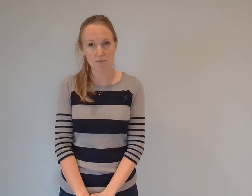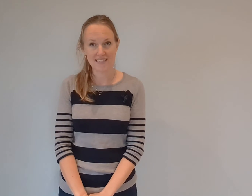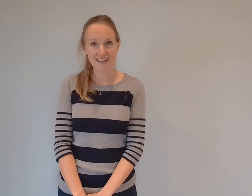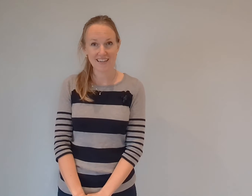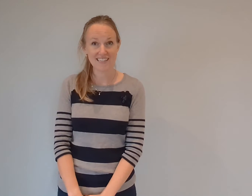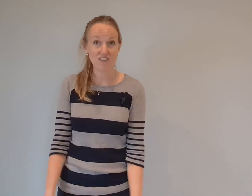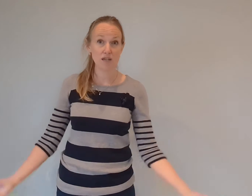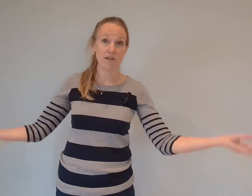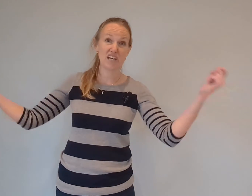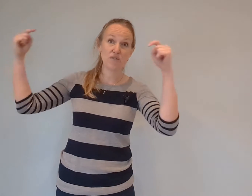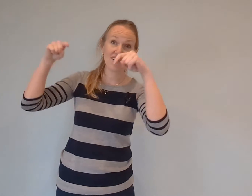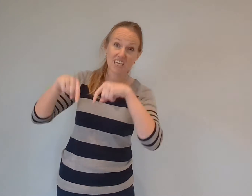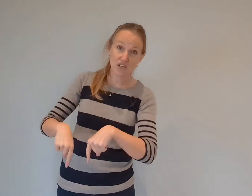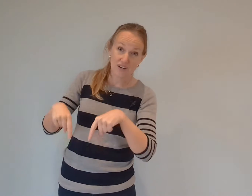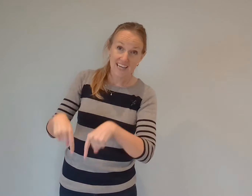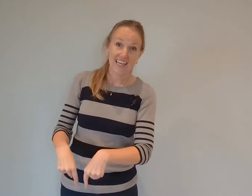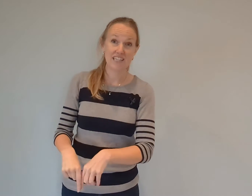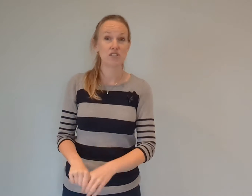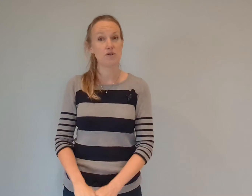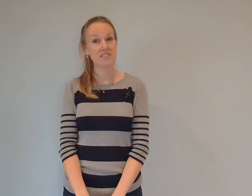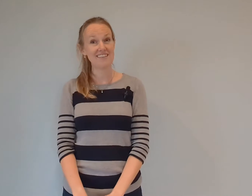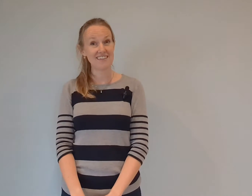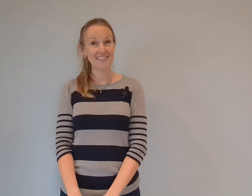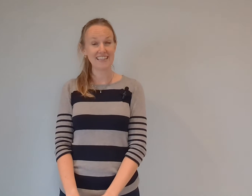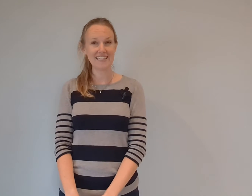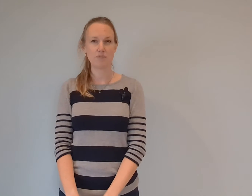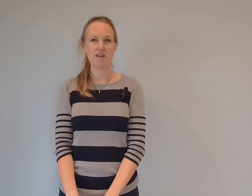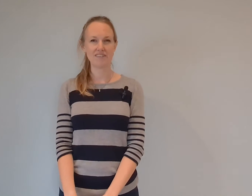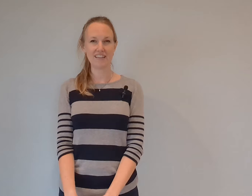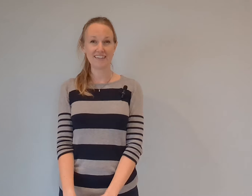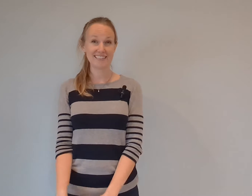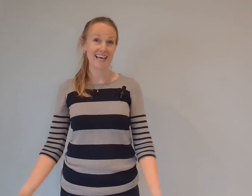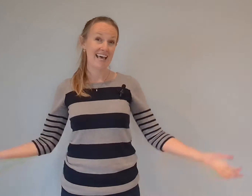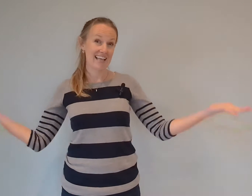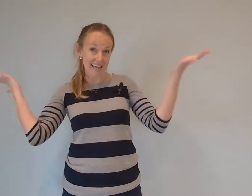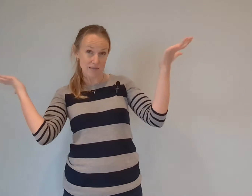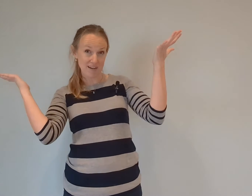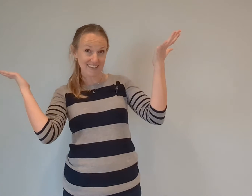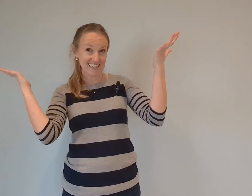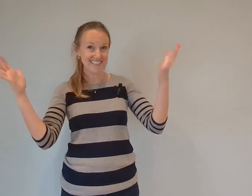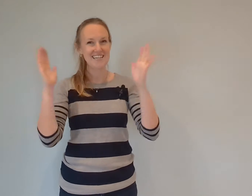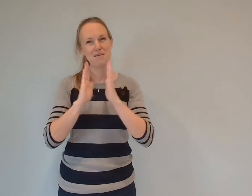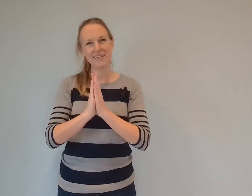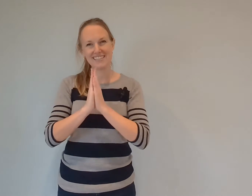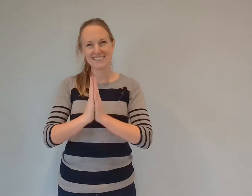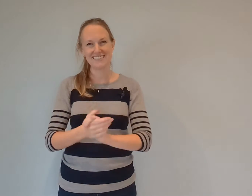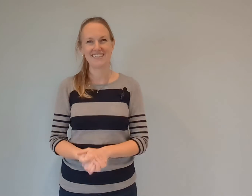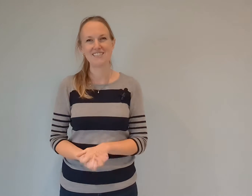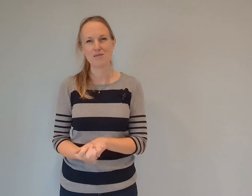my signs. If you look below the video in the description, there's a link to print off the lyrics. And last but not least, please consider